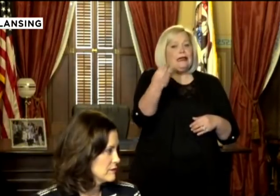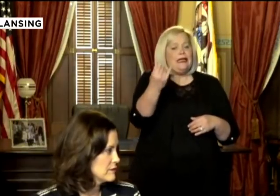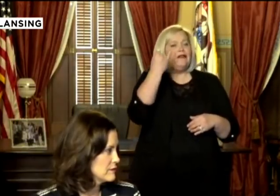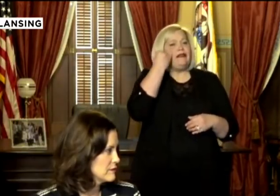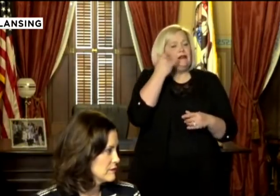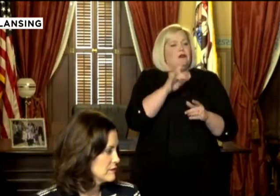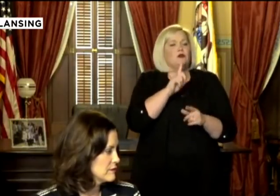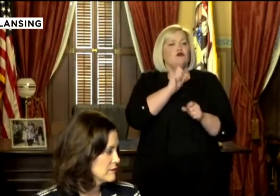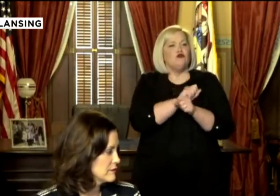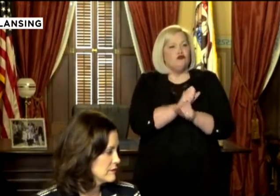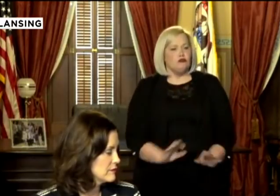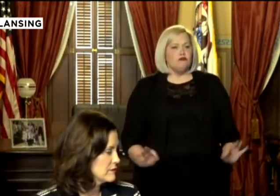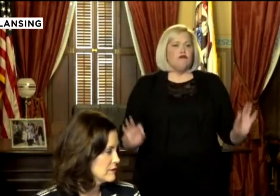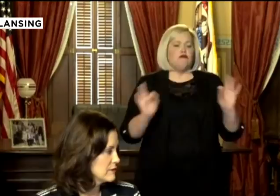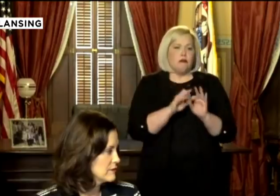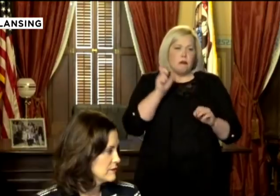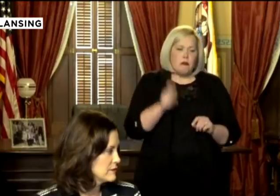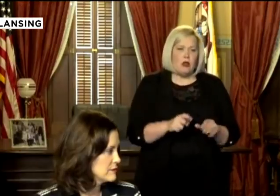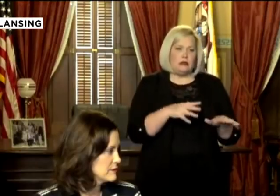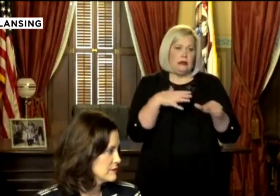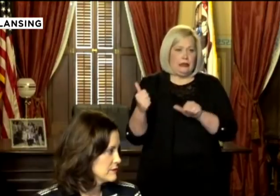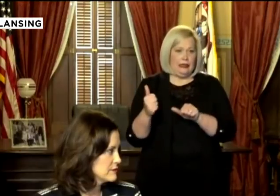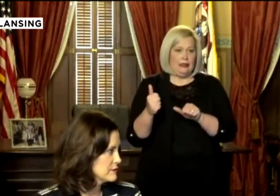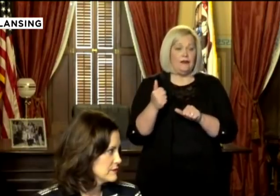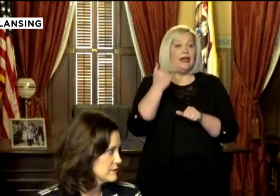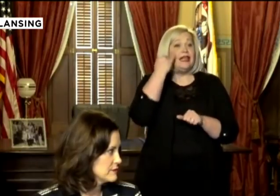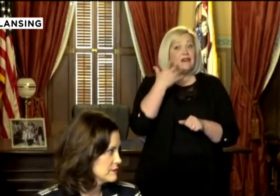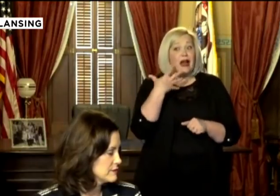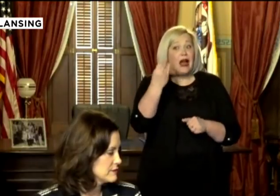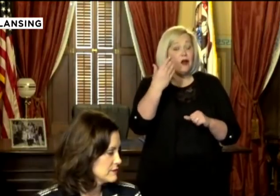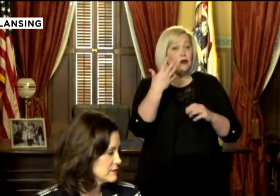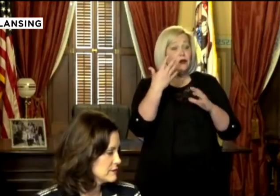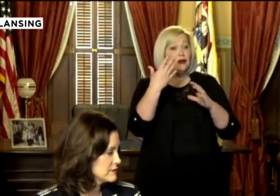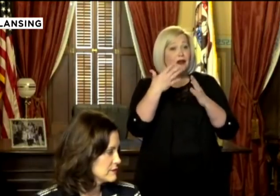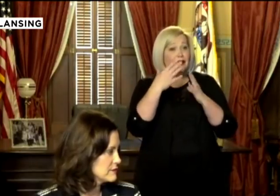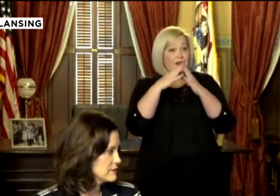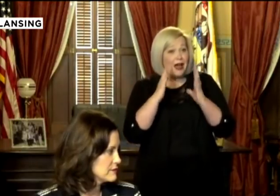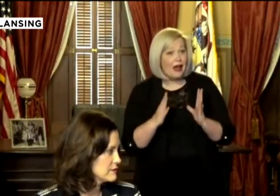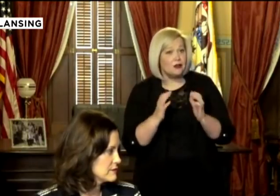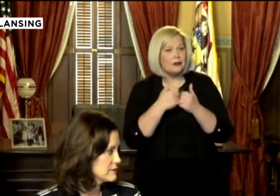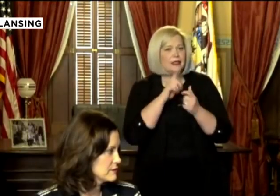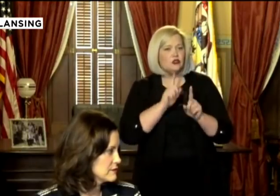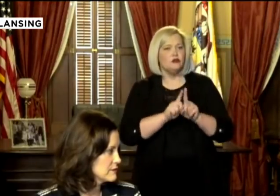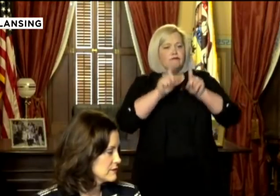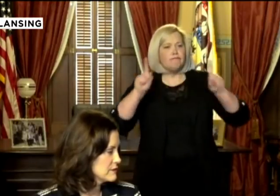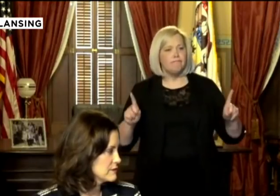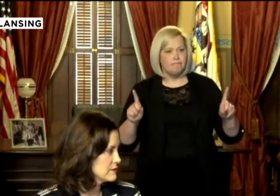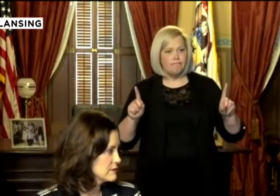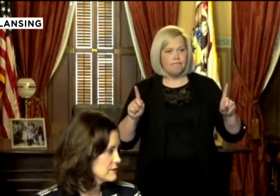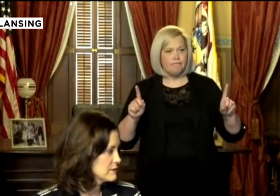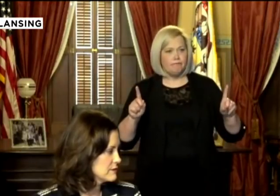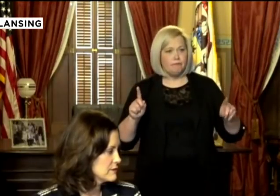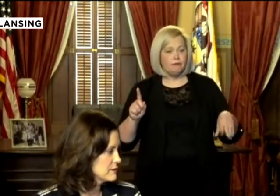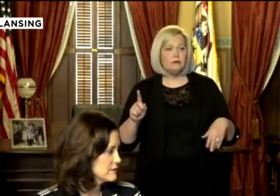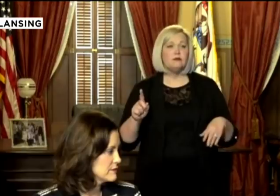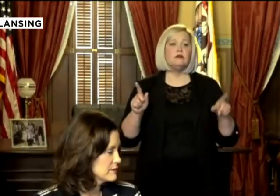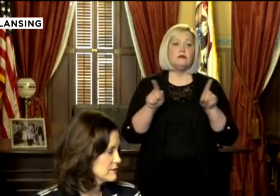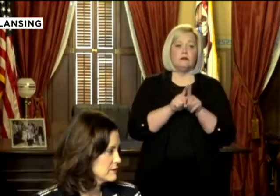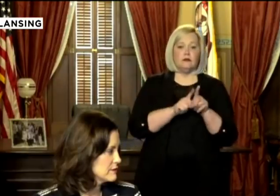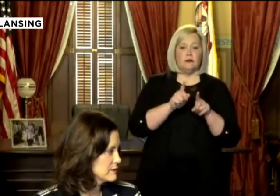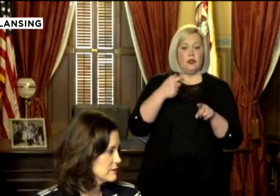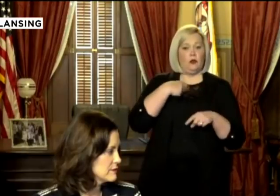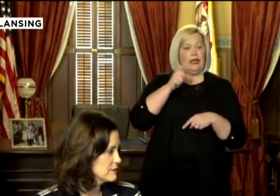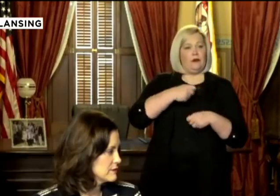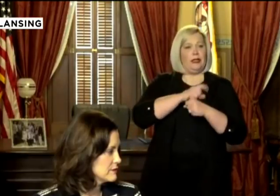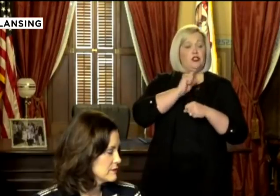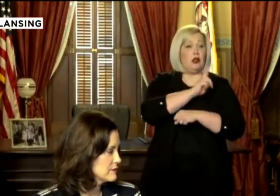social distancing while you are out. We also have to make sure our hospitals have the capacity to take care of the sick.